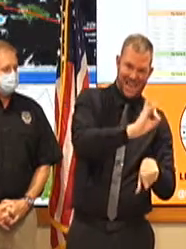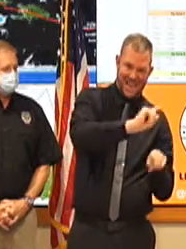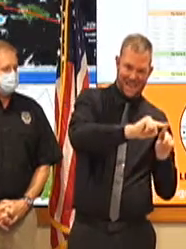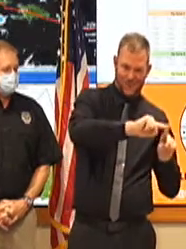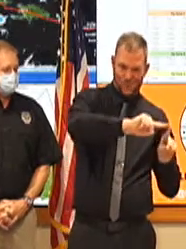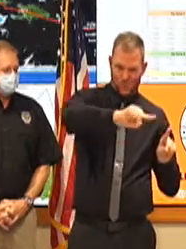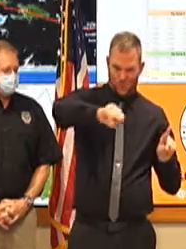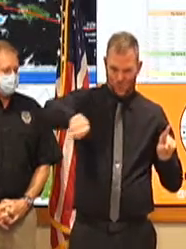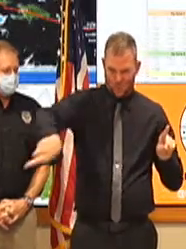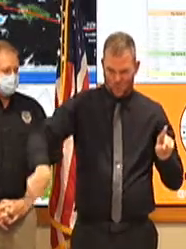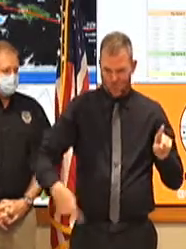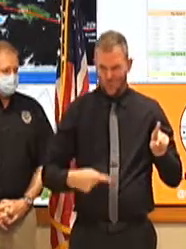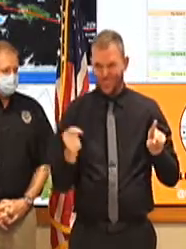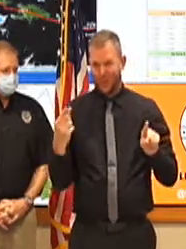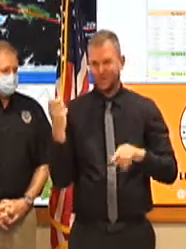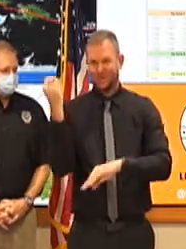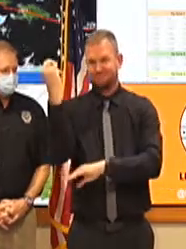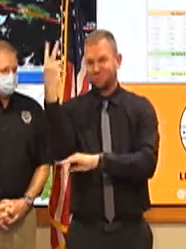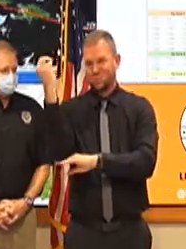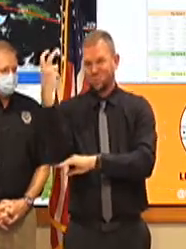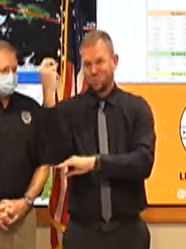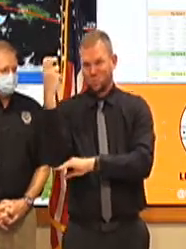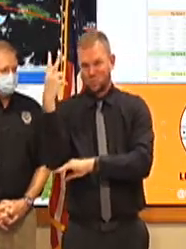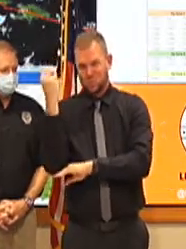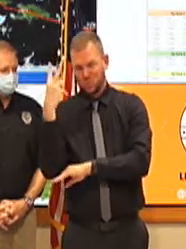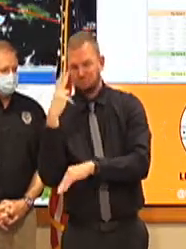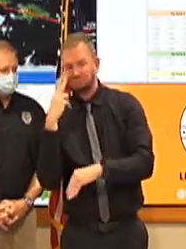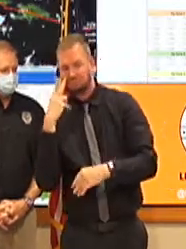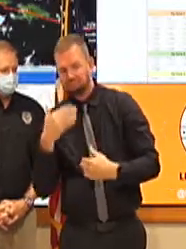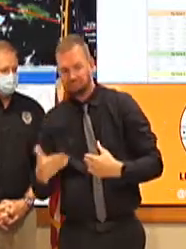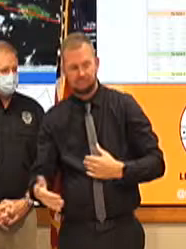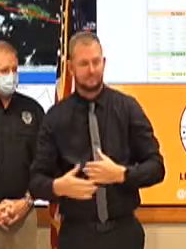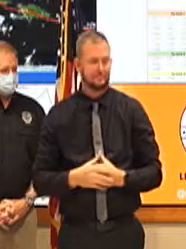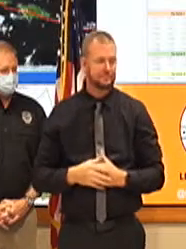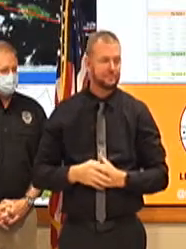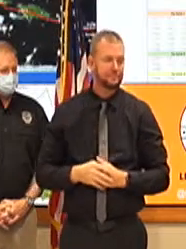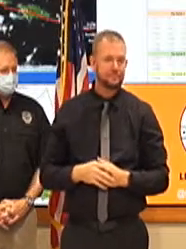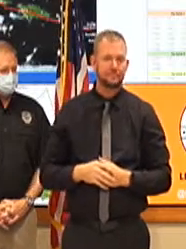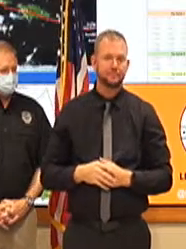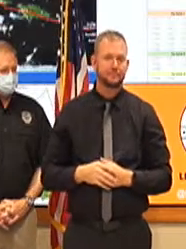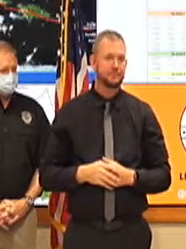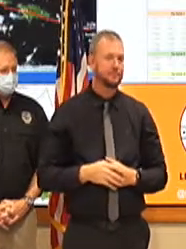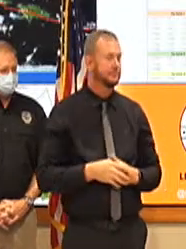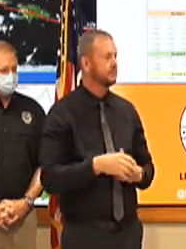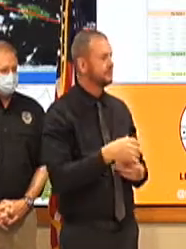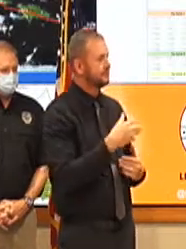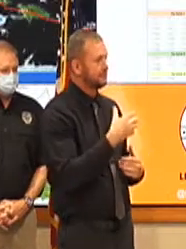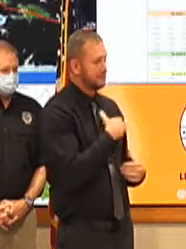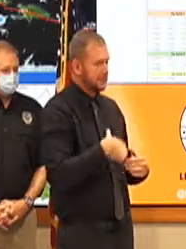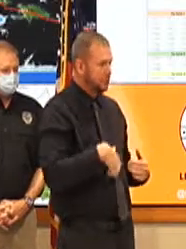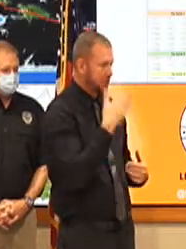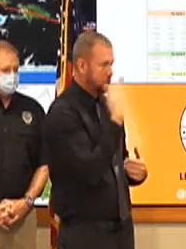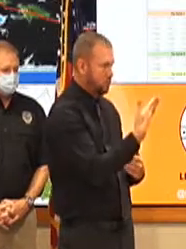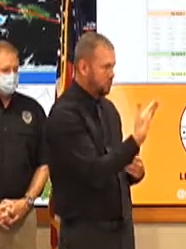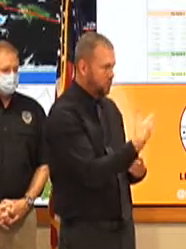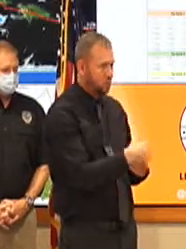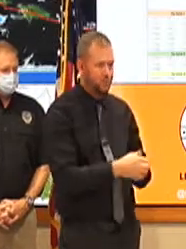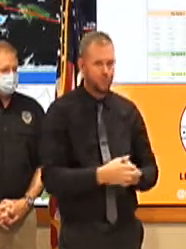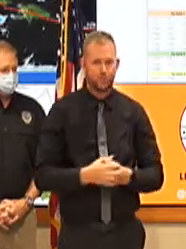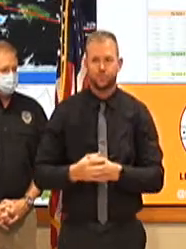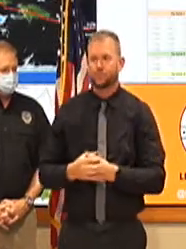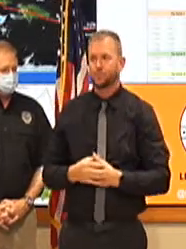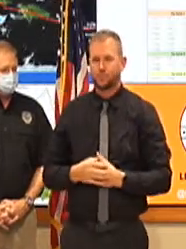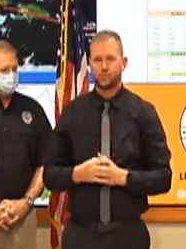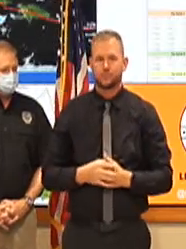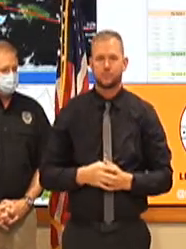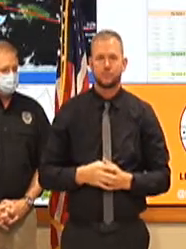Mayor, thank you so much. And I should also note, effective